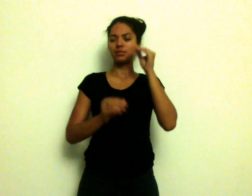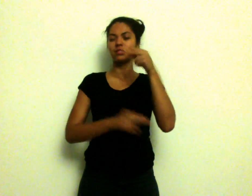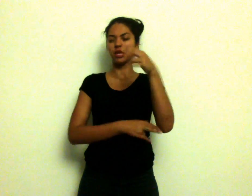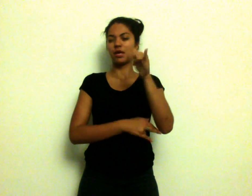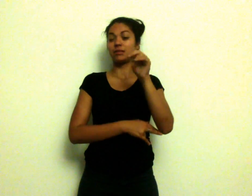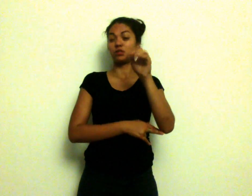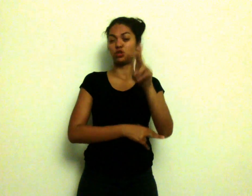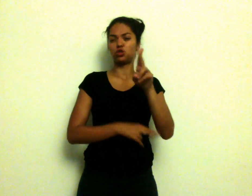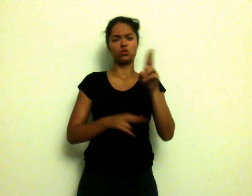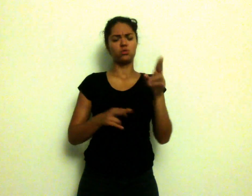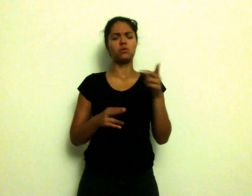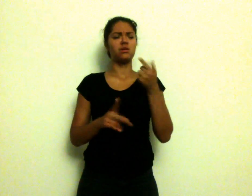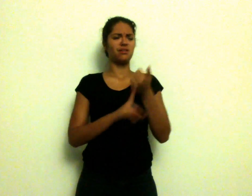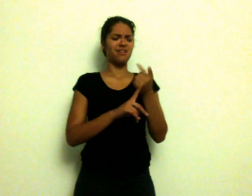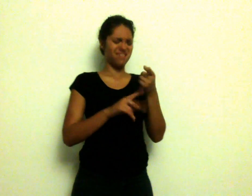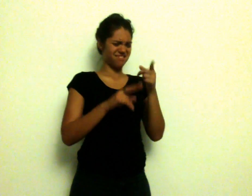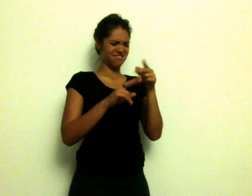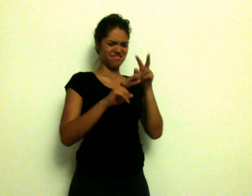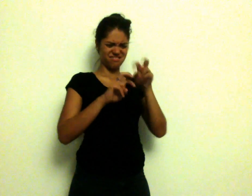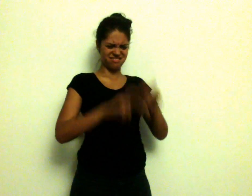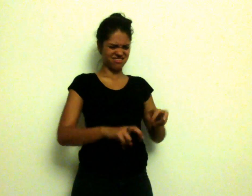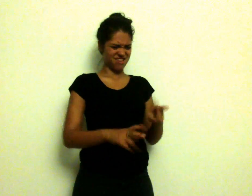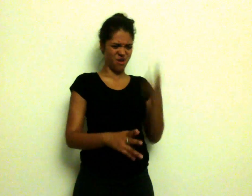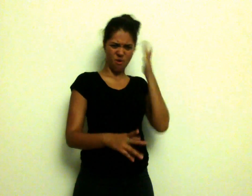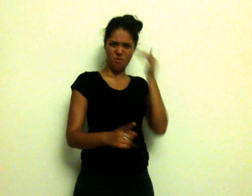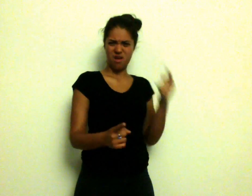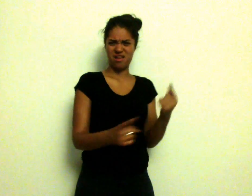very serious nature, even stated by Mahatma Gandhi.